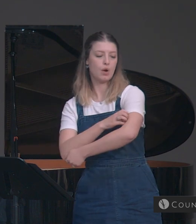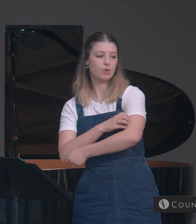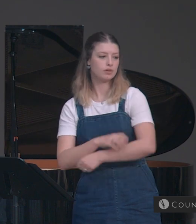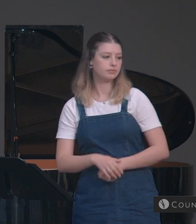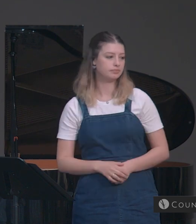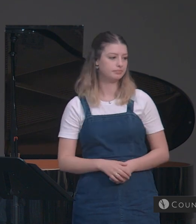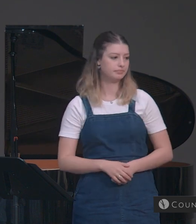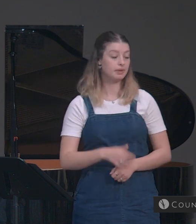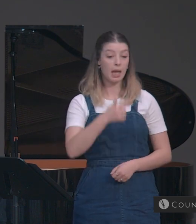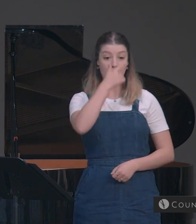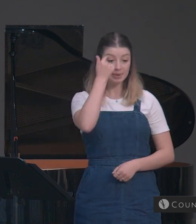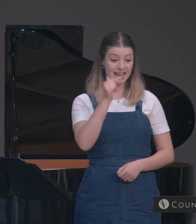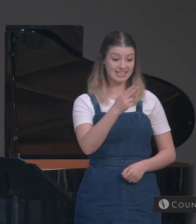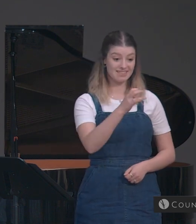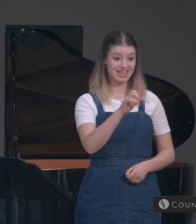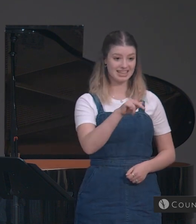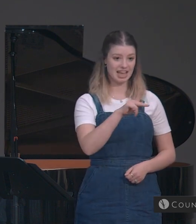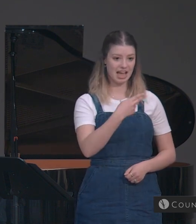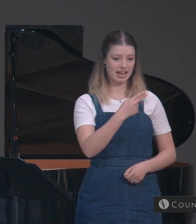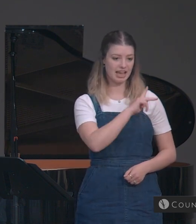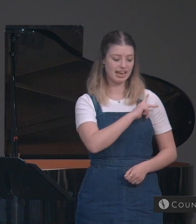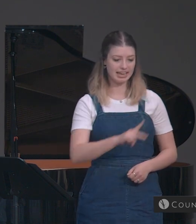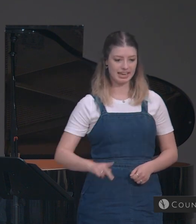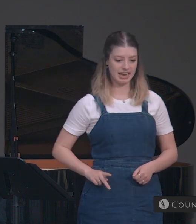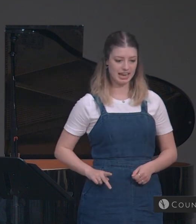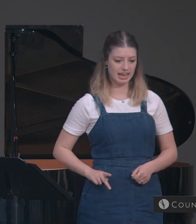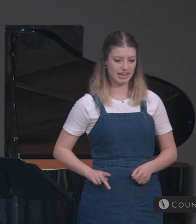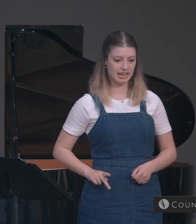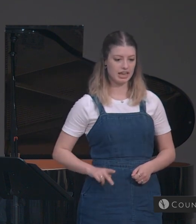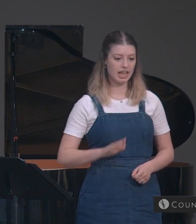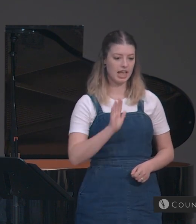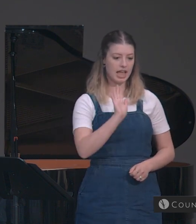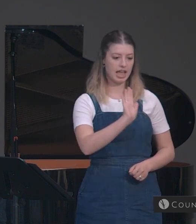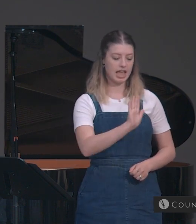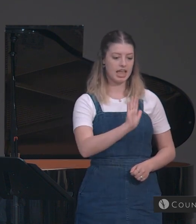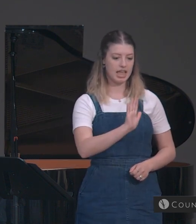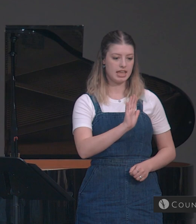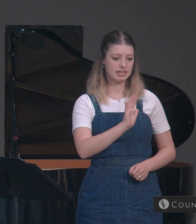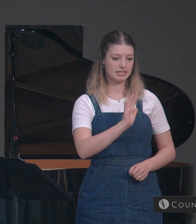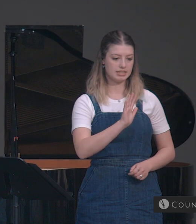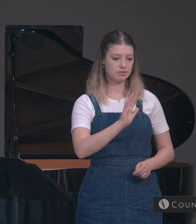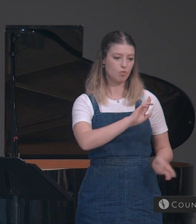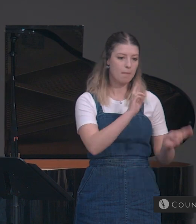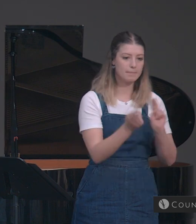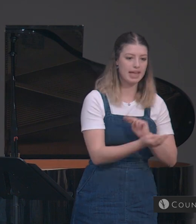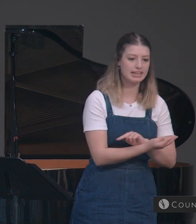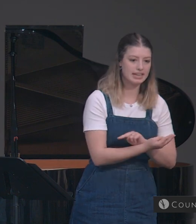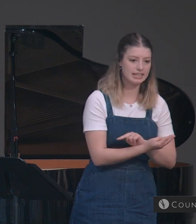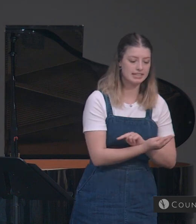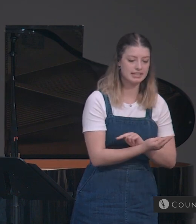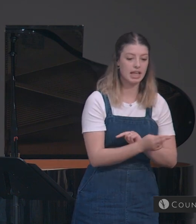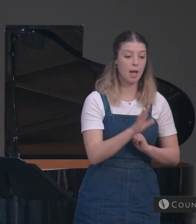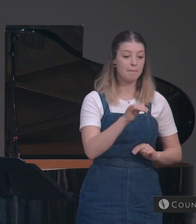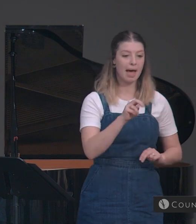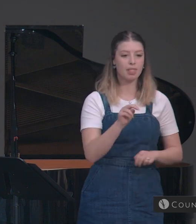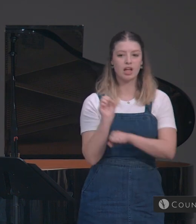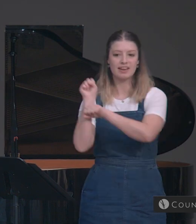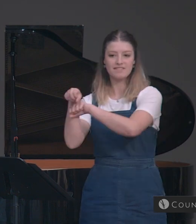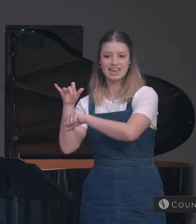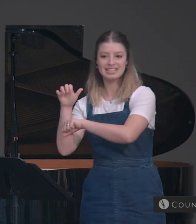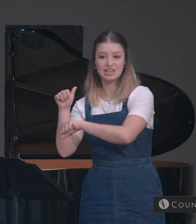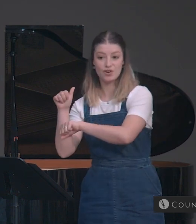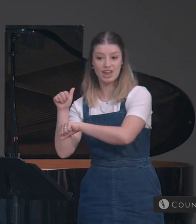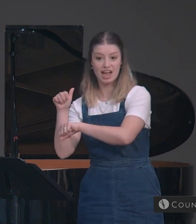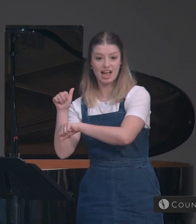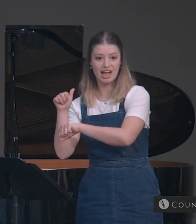of Hezekiah, Assyria is taken out of the way by Babylon, and they then become the world power. So in 140 years, God